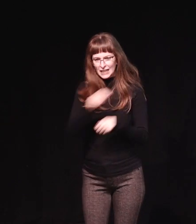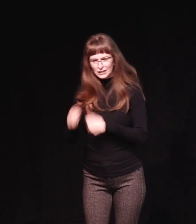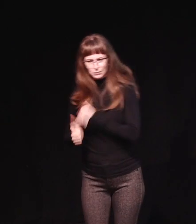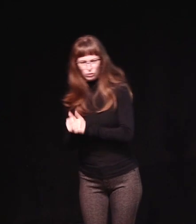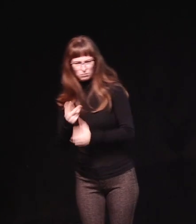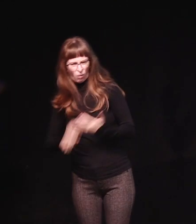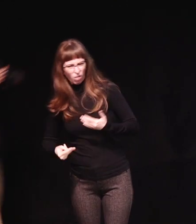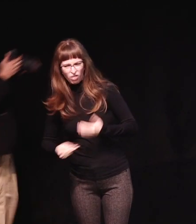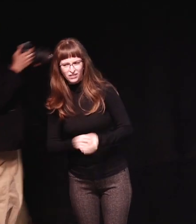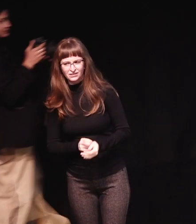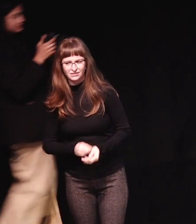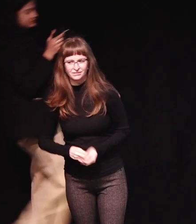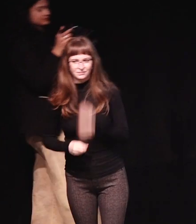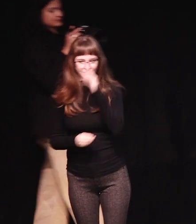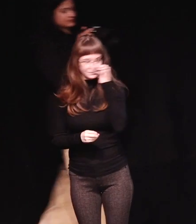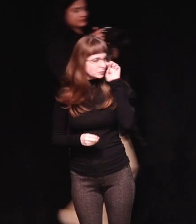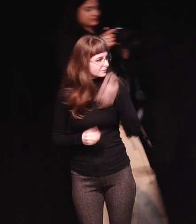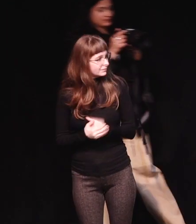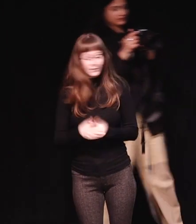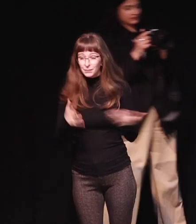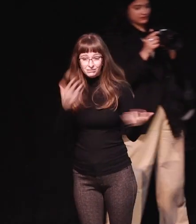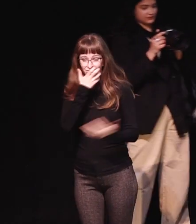It is unbelievable.